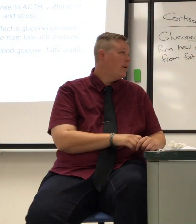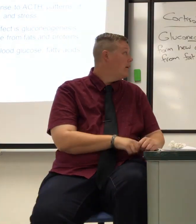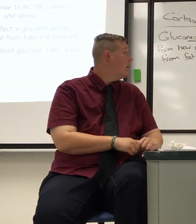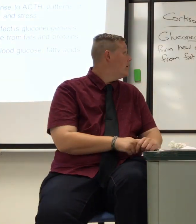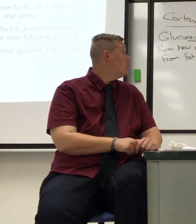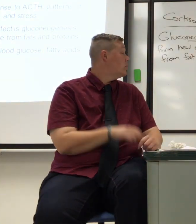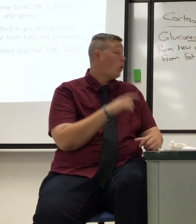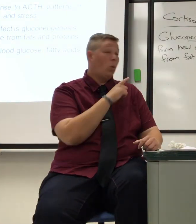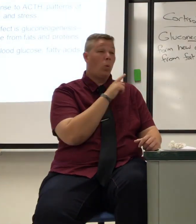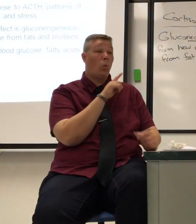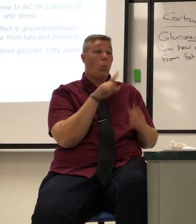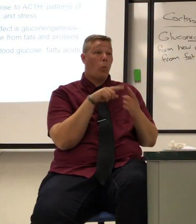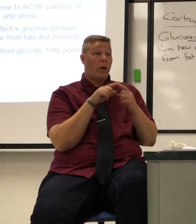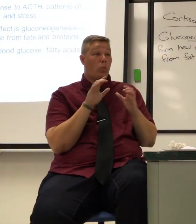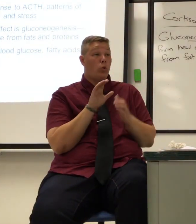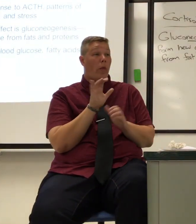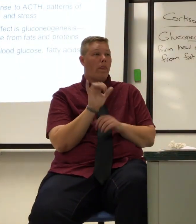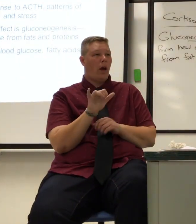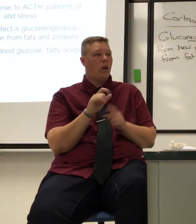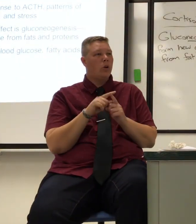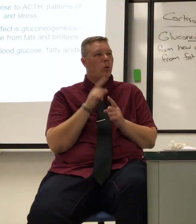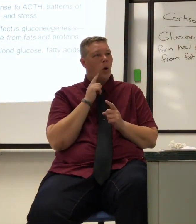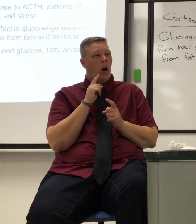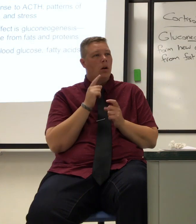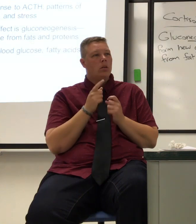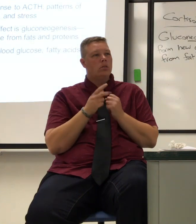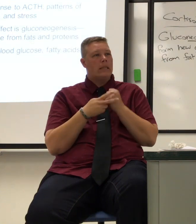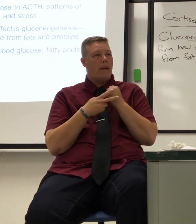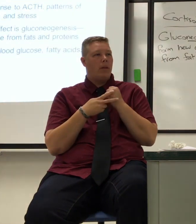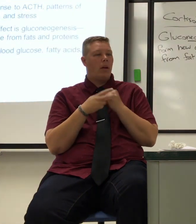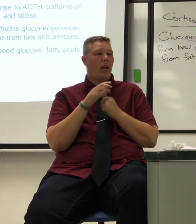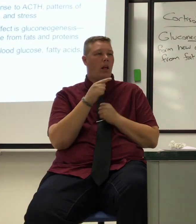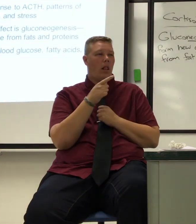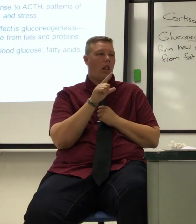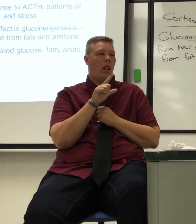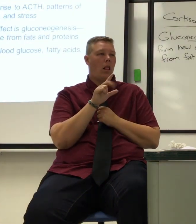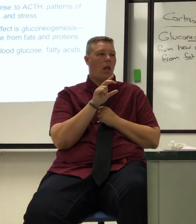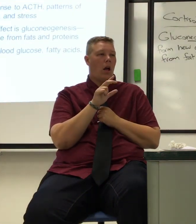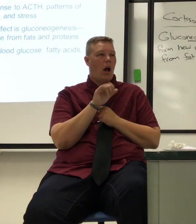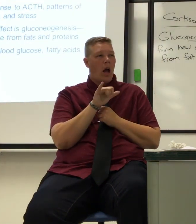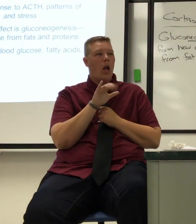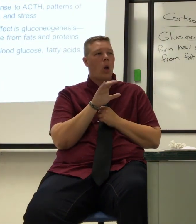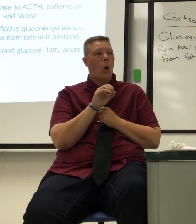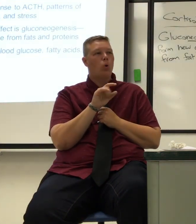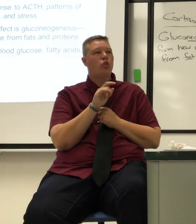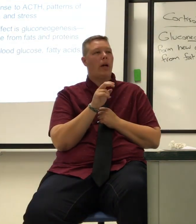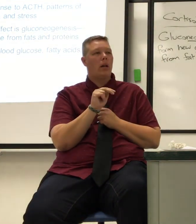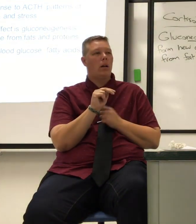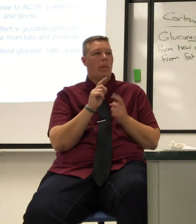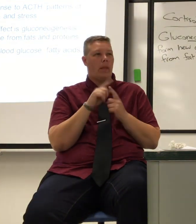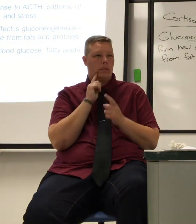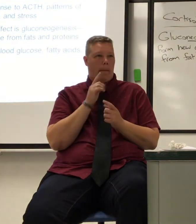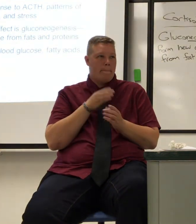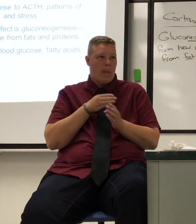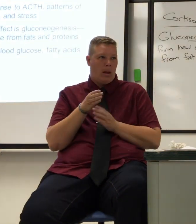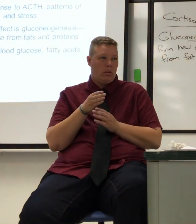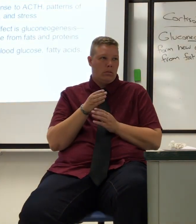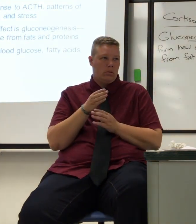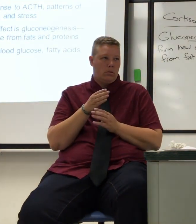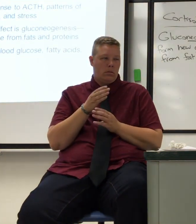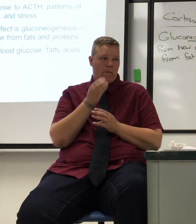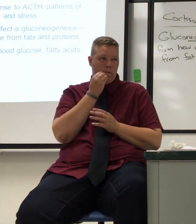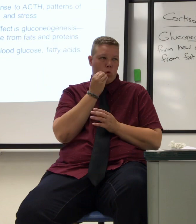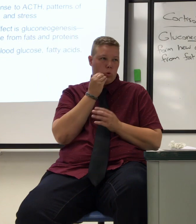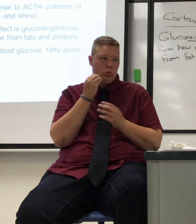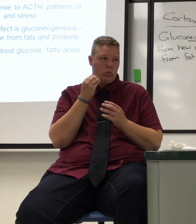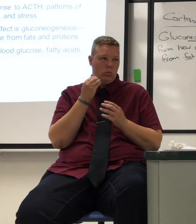you're sparing glycogen. Glycogen is your main carb source. It's how all animals store sugar in